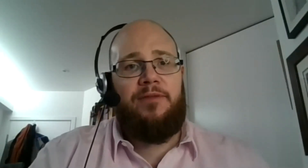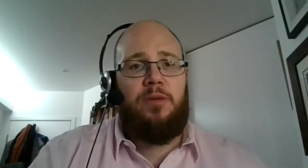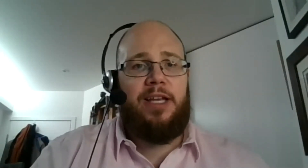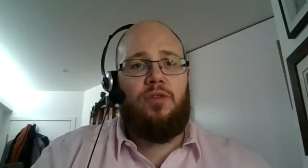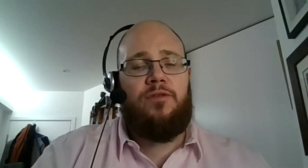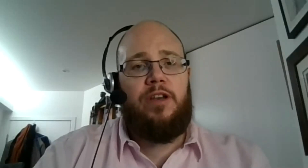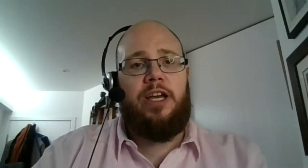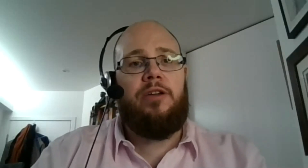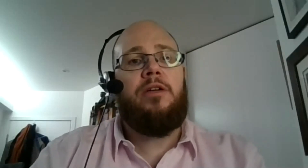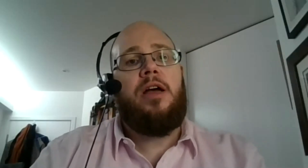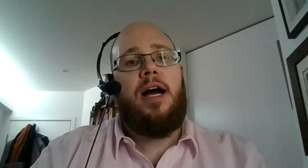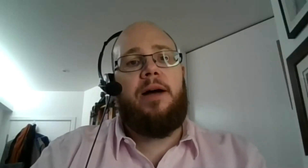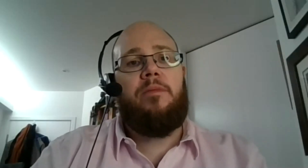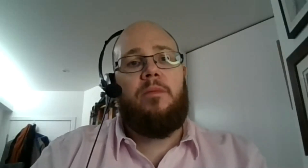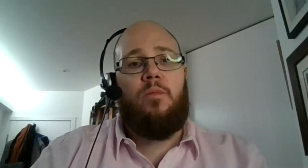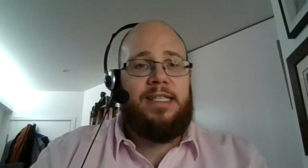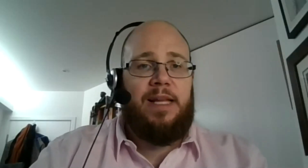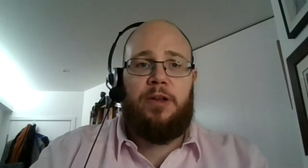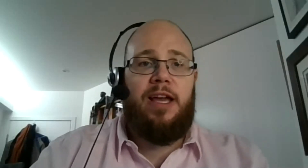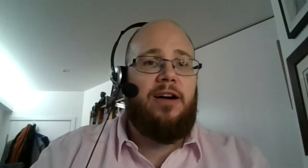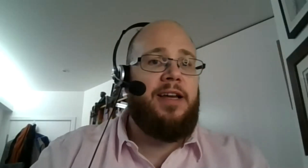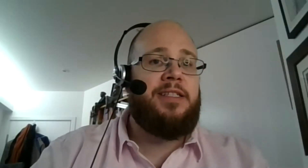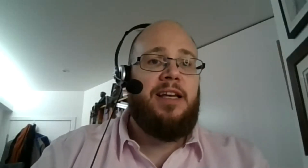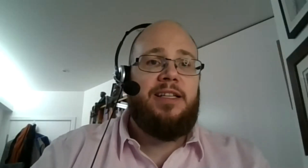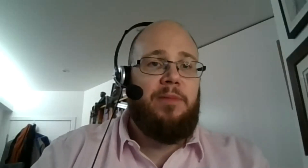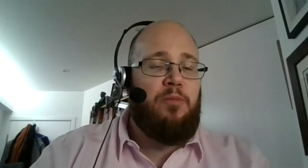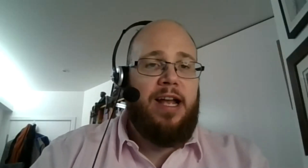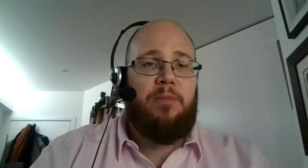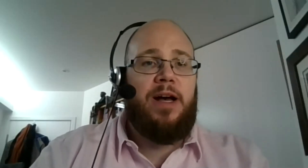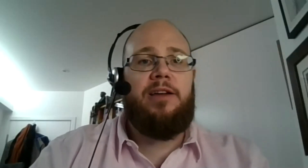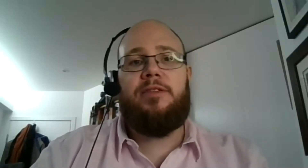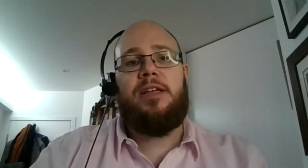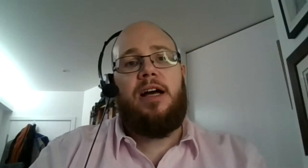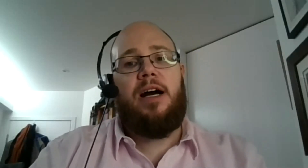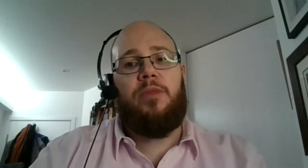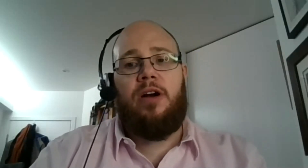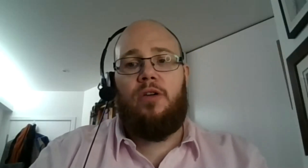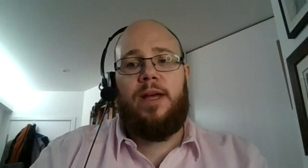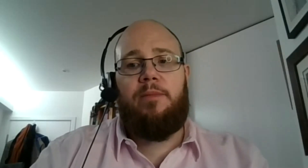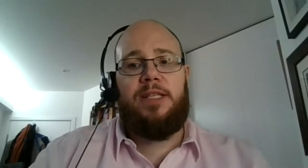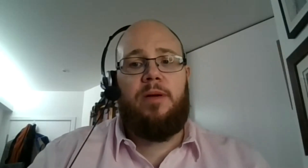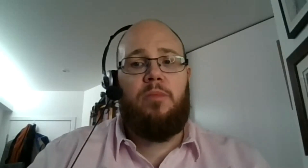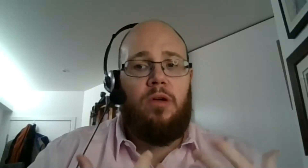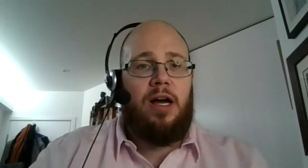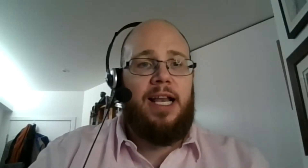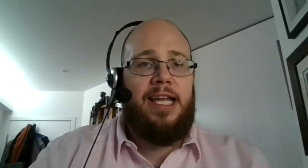you ignore flu, we slip on the ice, so we break bones. The cold weather means we're more likely